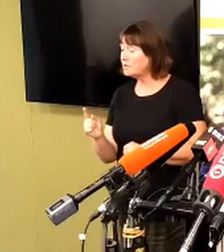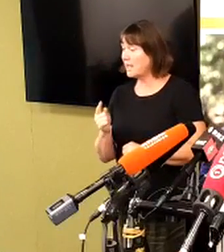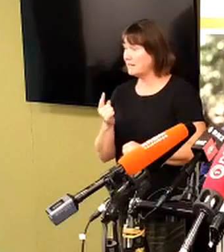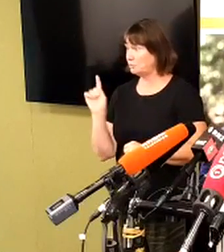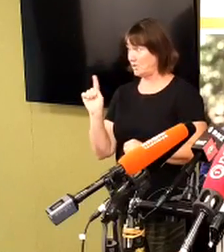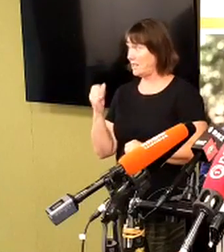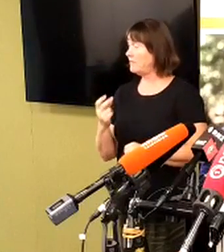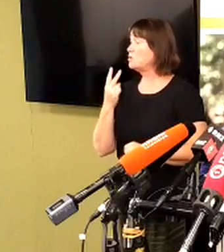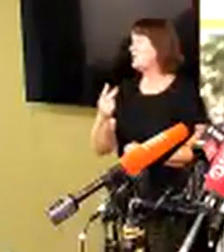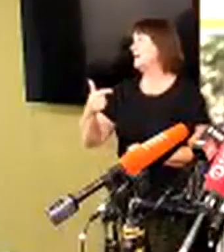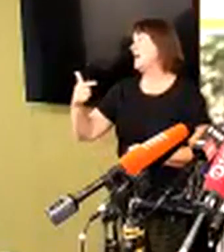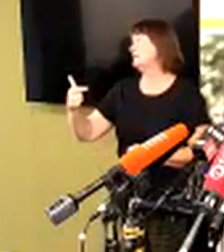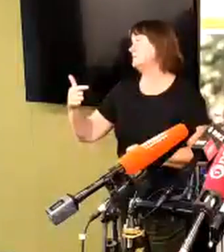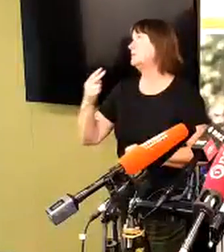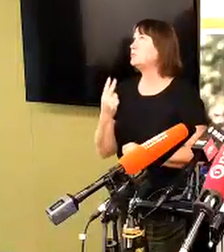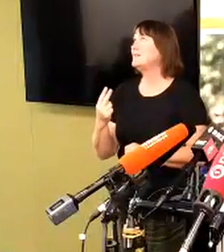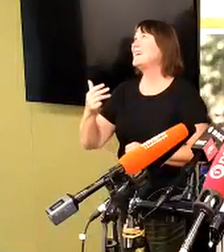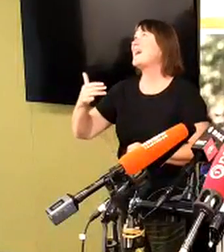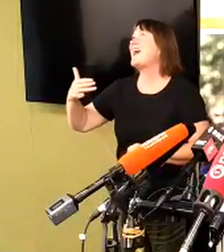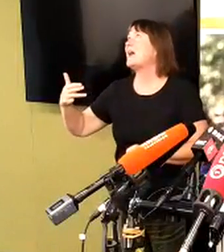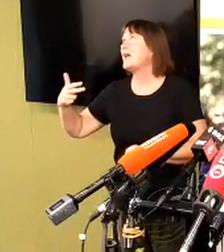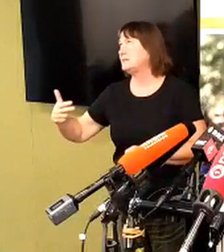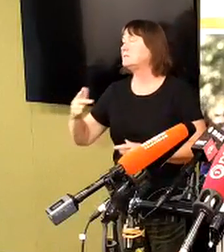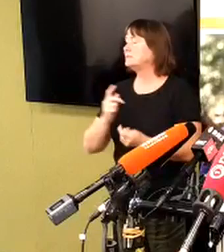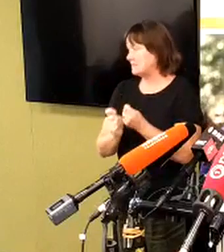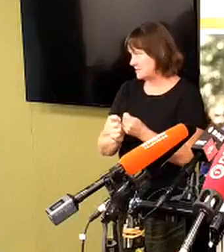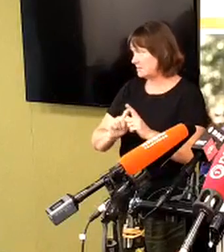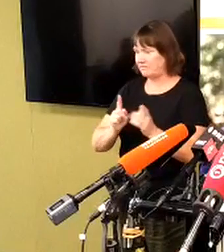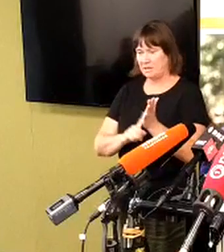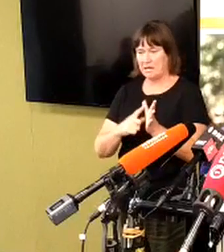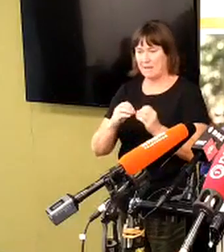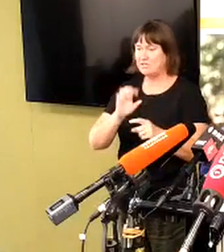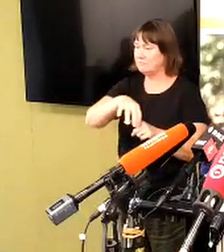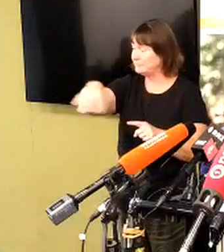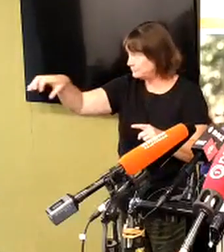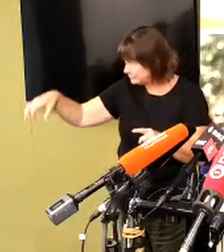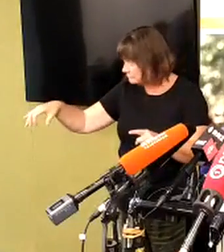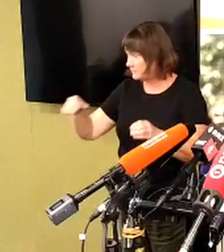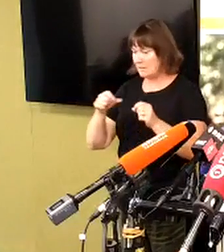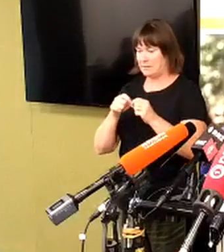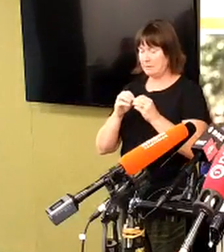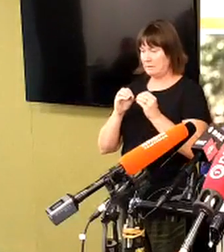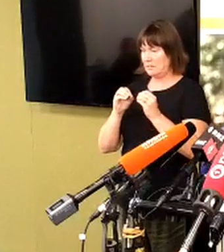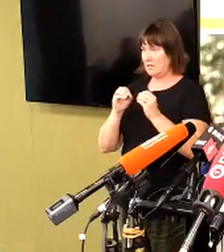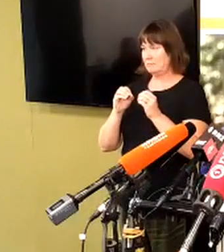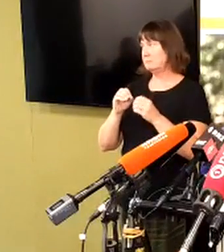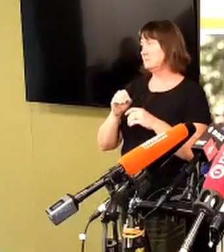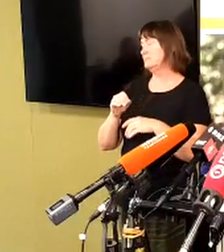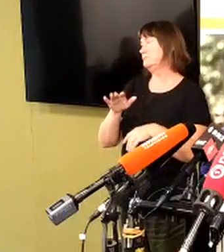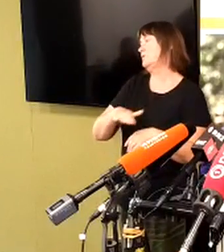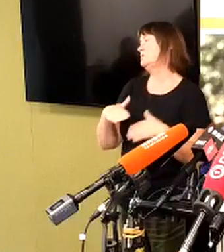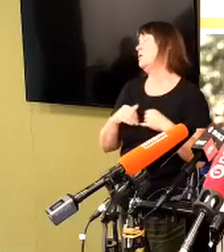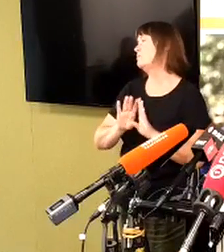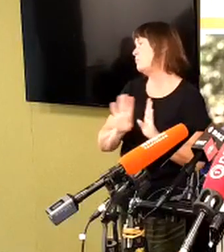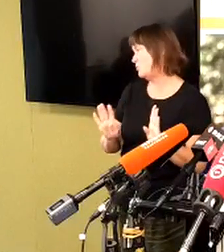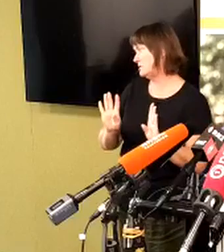tests being done around the country in different labs, and DHBs or primary care practitioners will send those to whichever is the